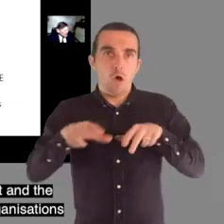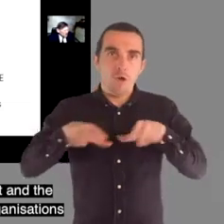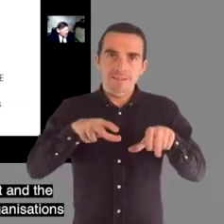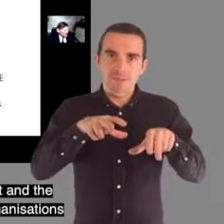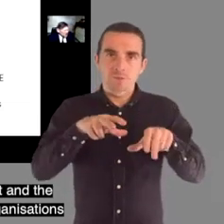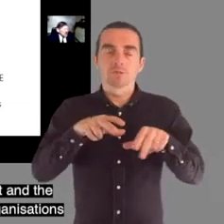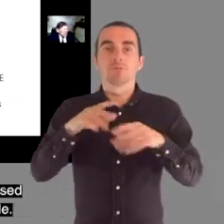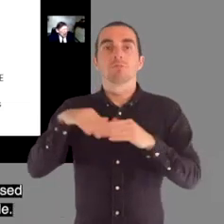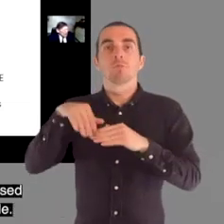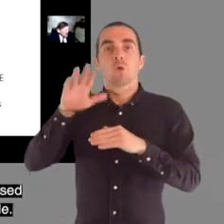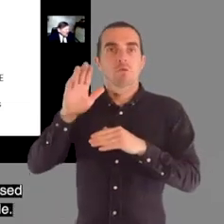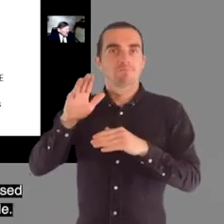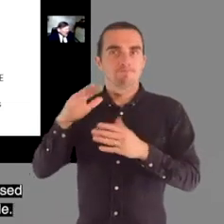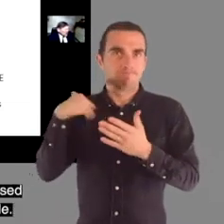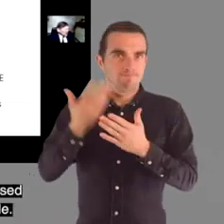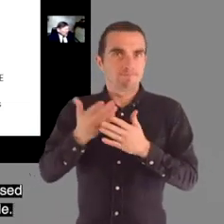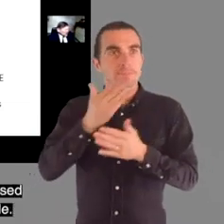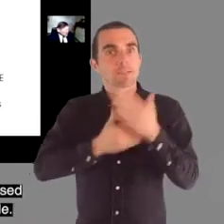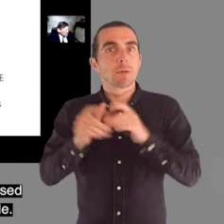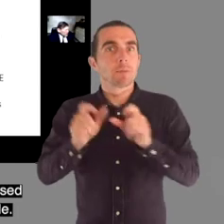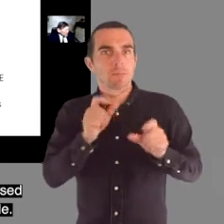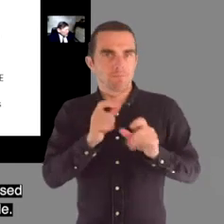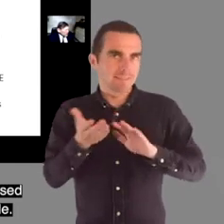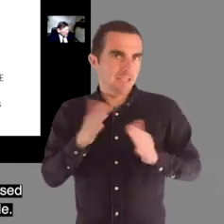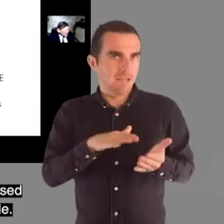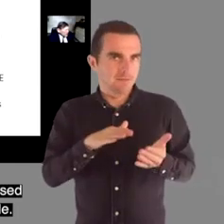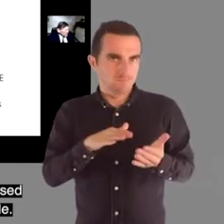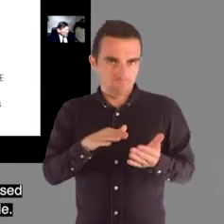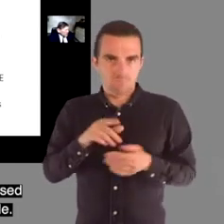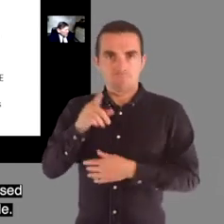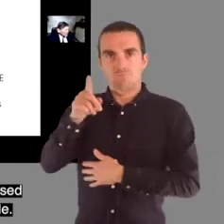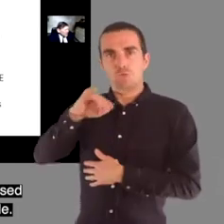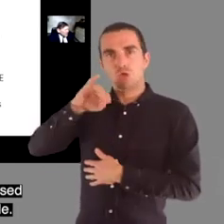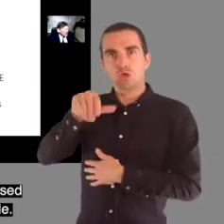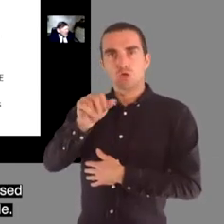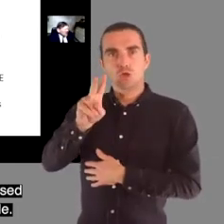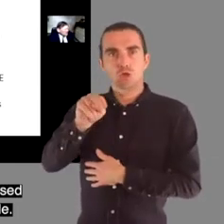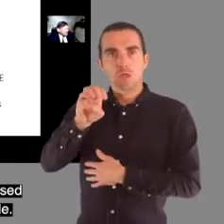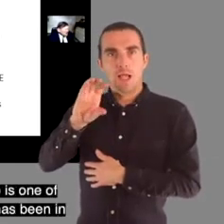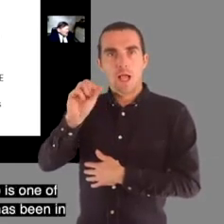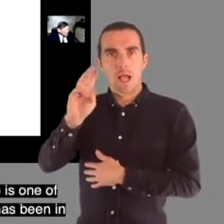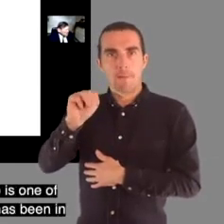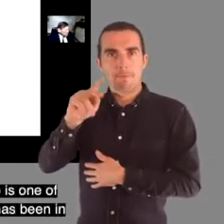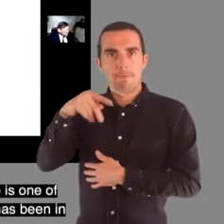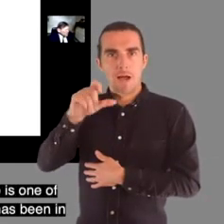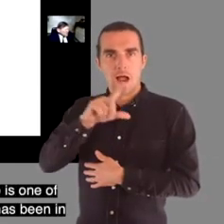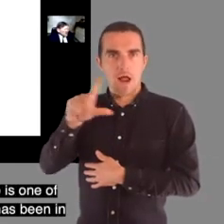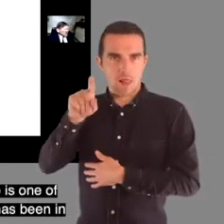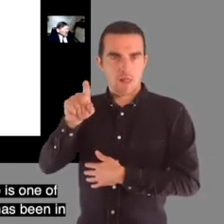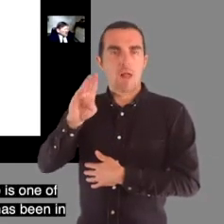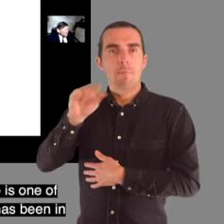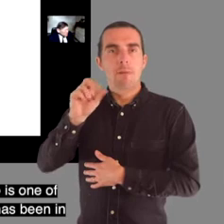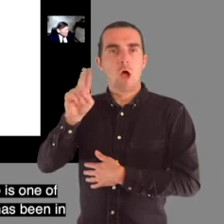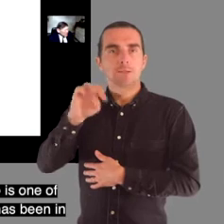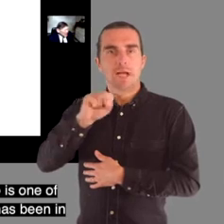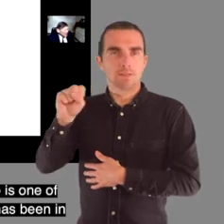people's organisations, has actually led to an increased death toll in disabled people. As Baroness Jane Campbell, who was one of the leaders